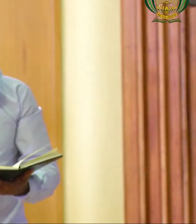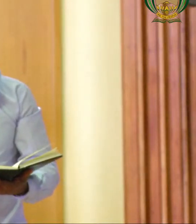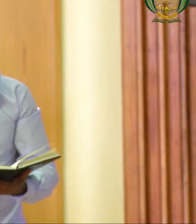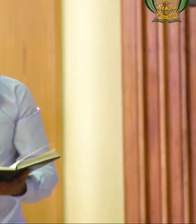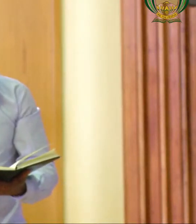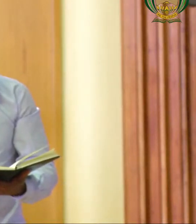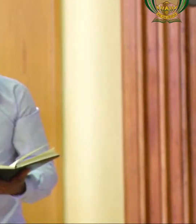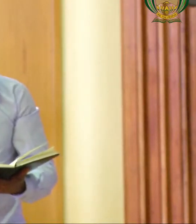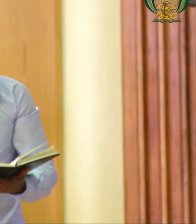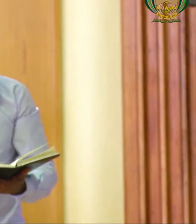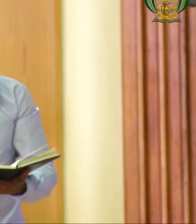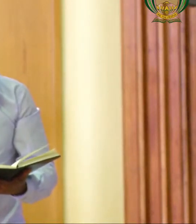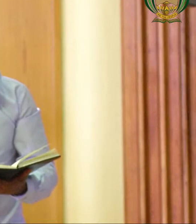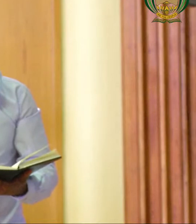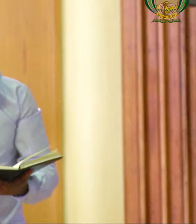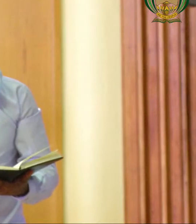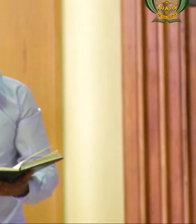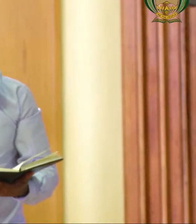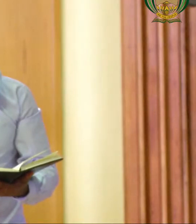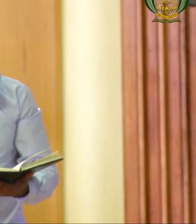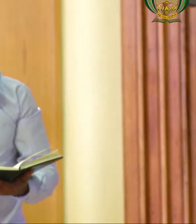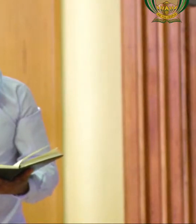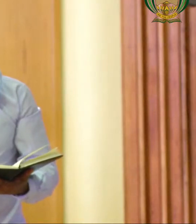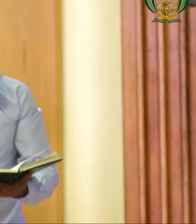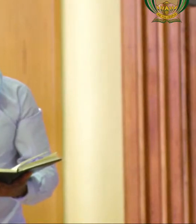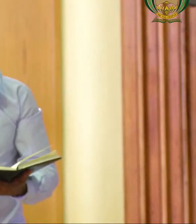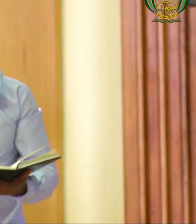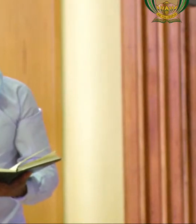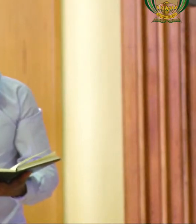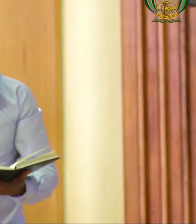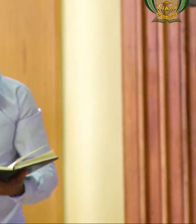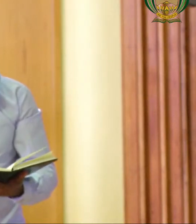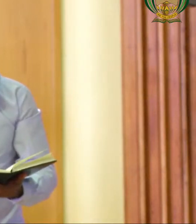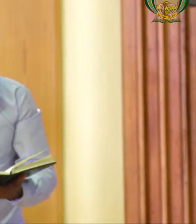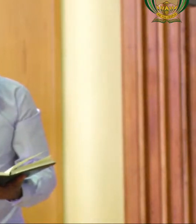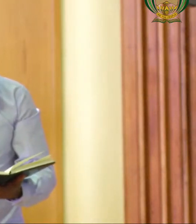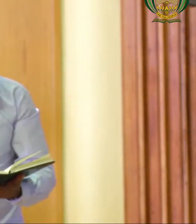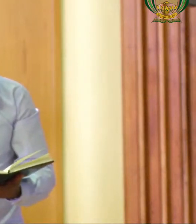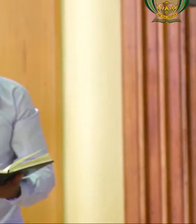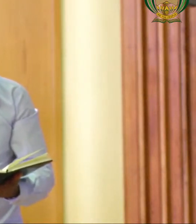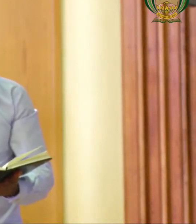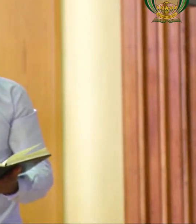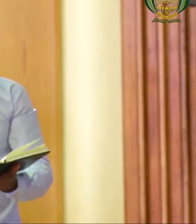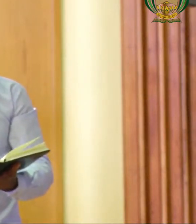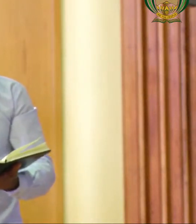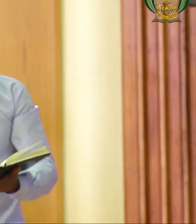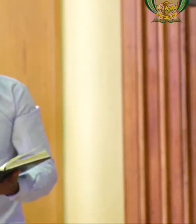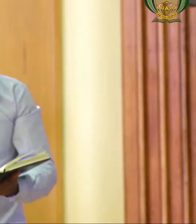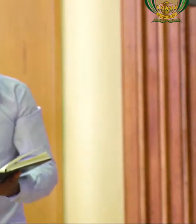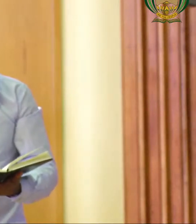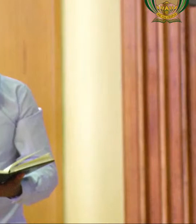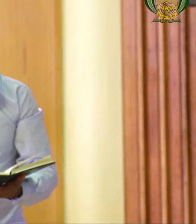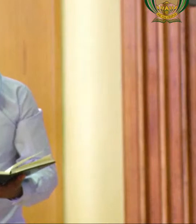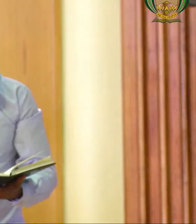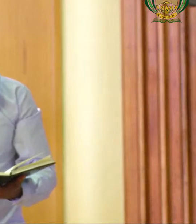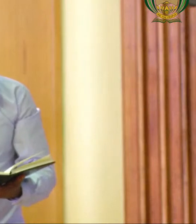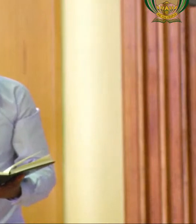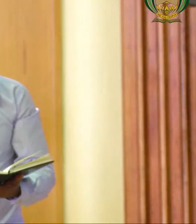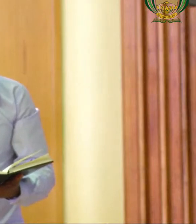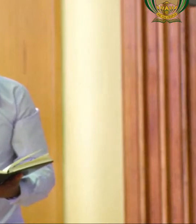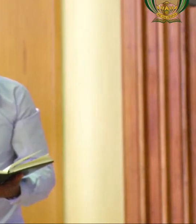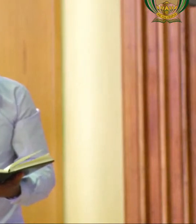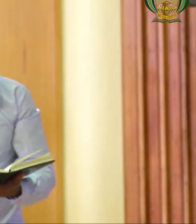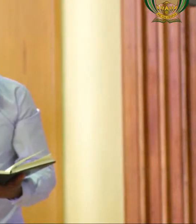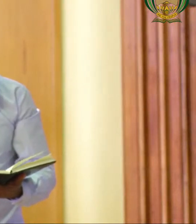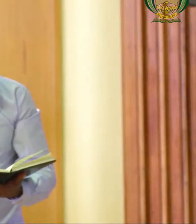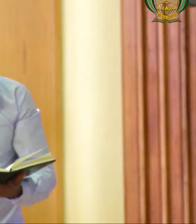stand and has the backing of the people, he must be afforded the opportunity to do so. And the next question that is